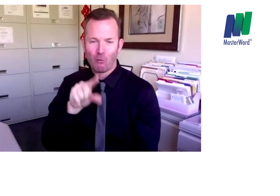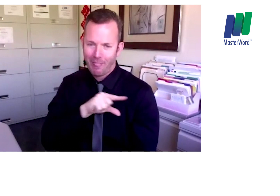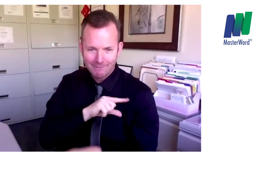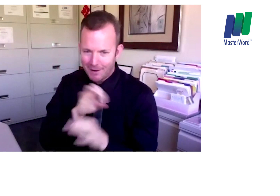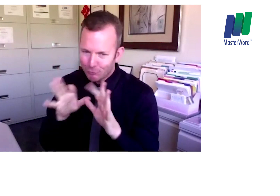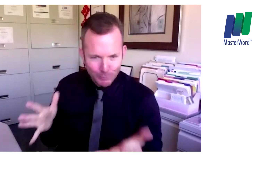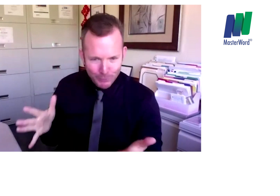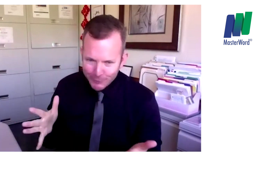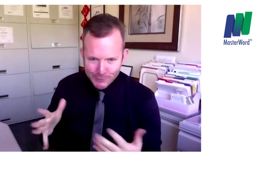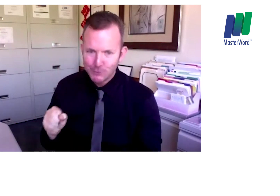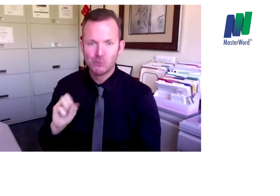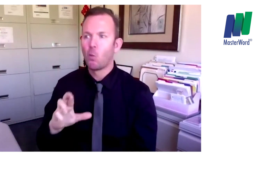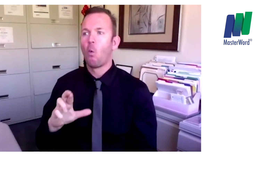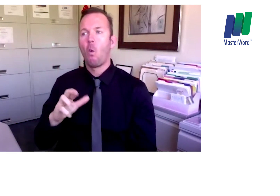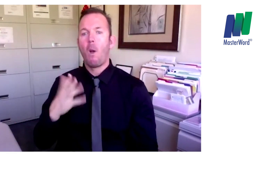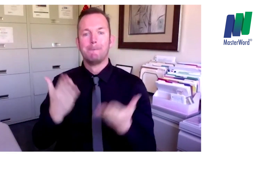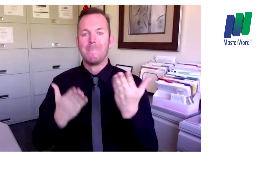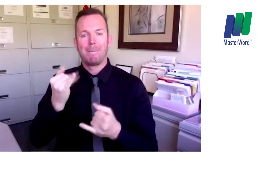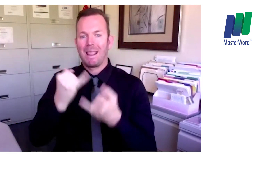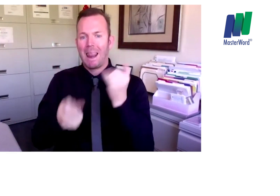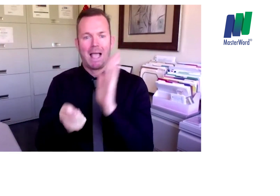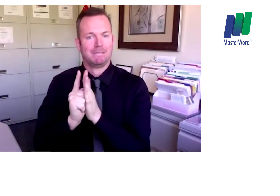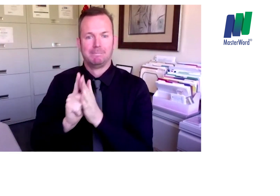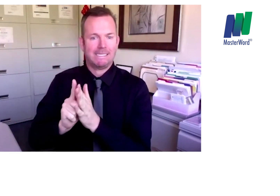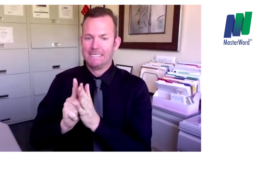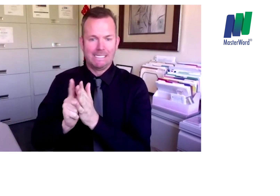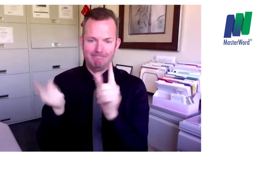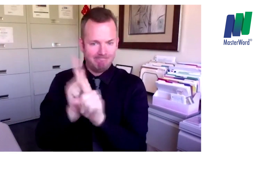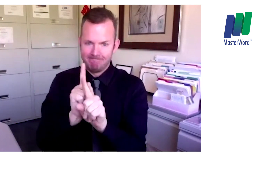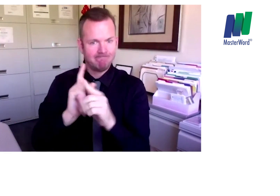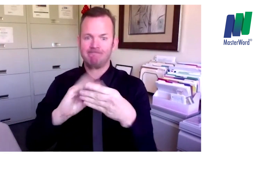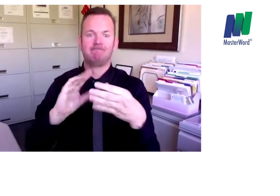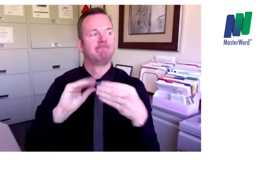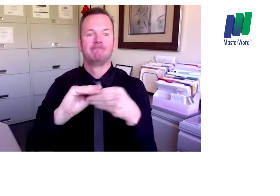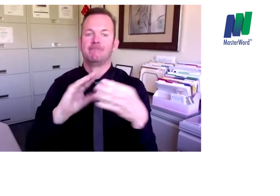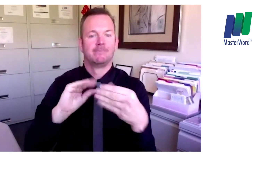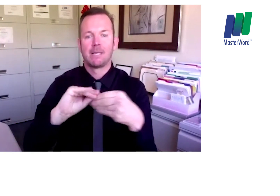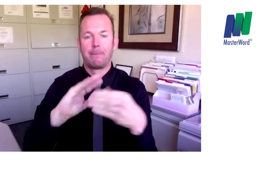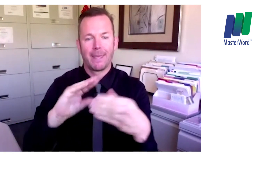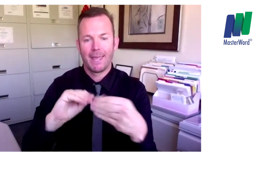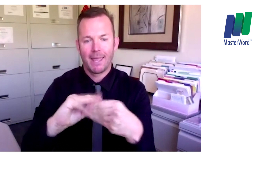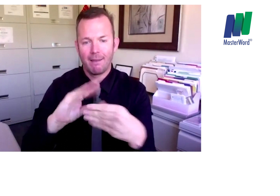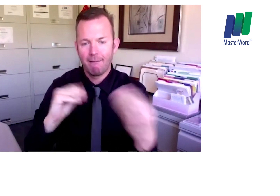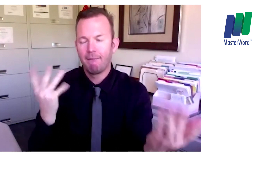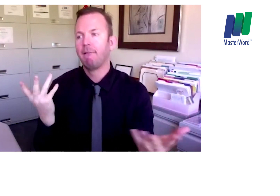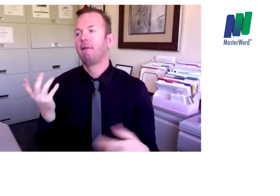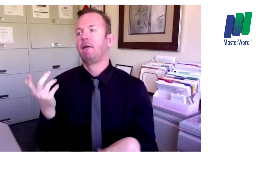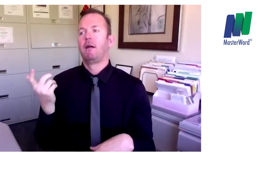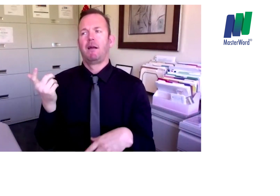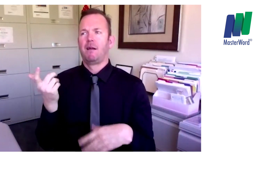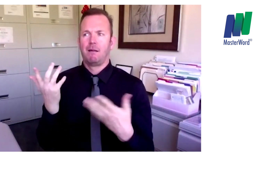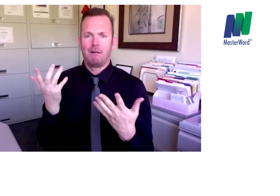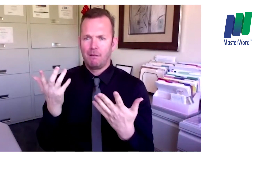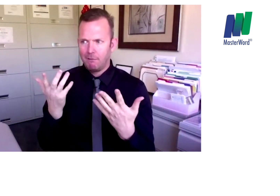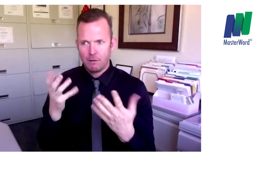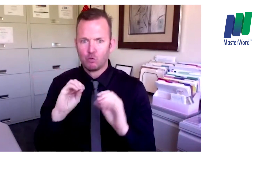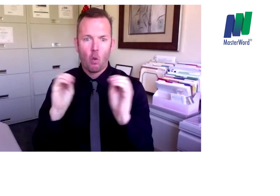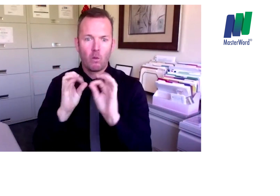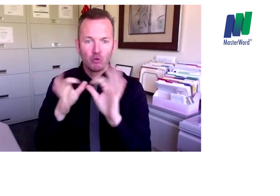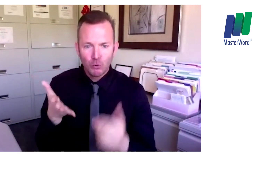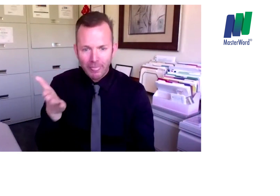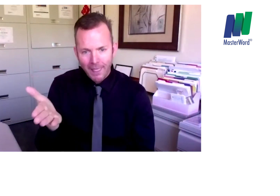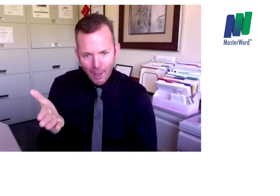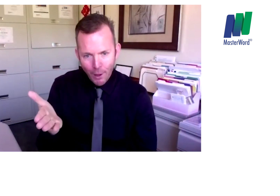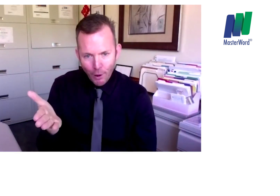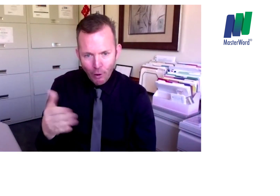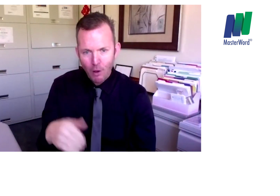see. Unfortunately, not all of those interpreters are qualified due to the last-minute nature of that. So what we're seeing is increased